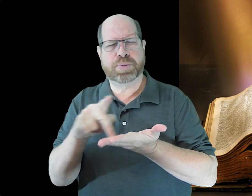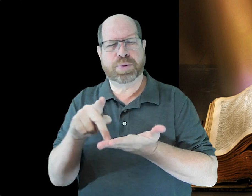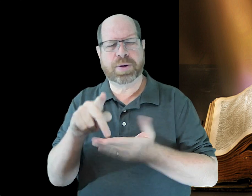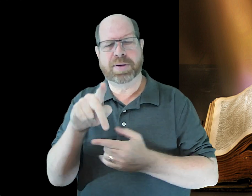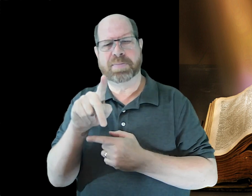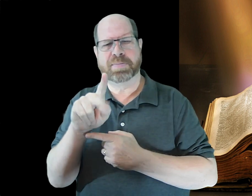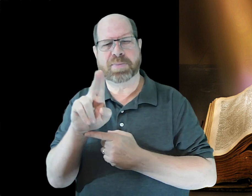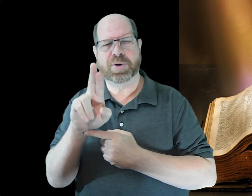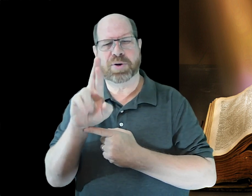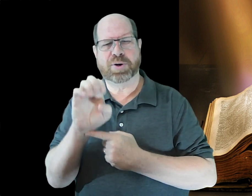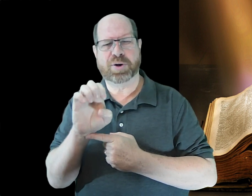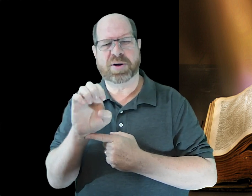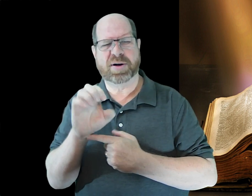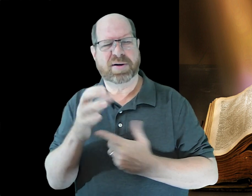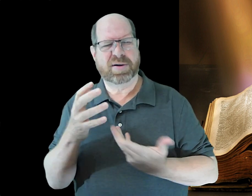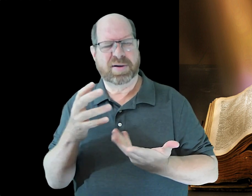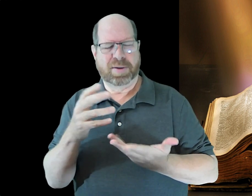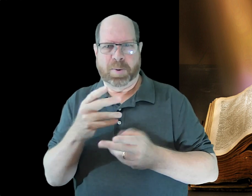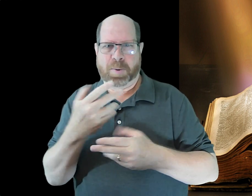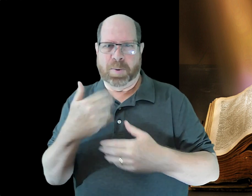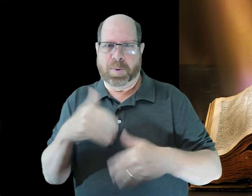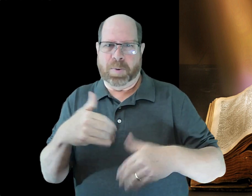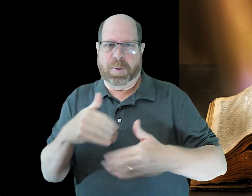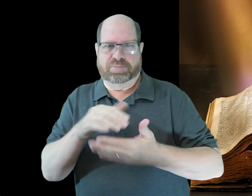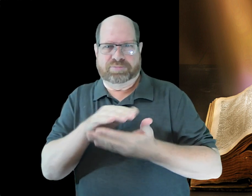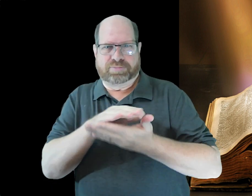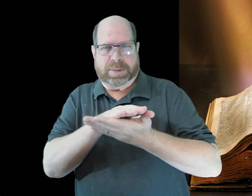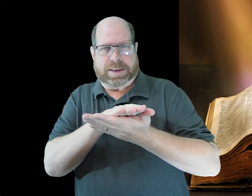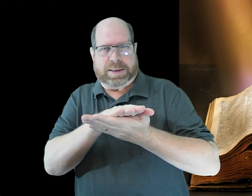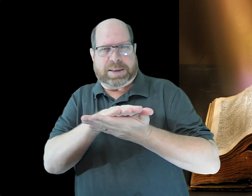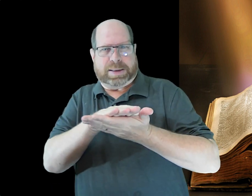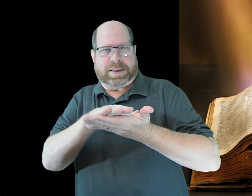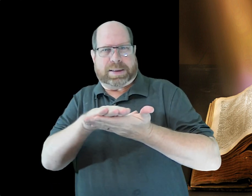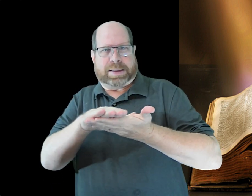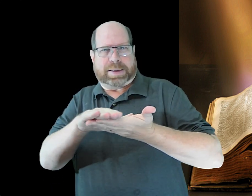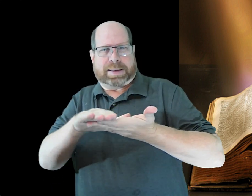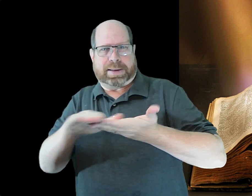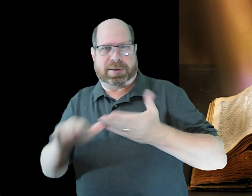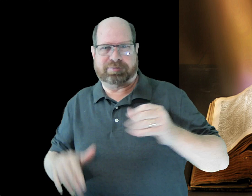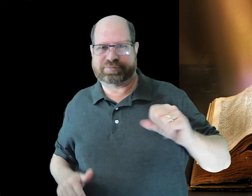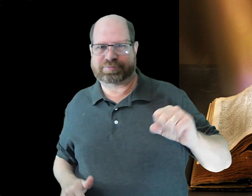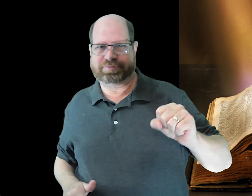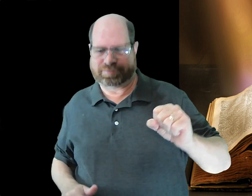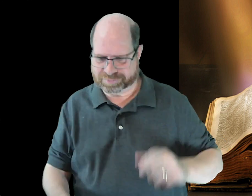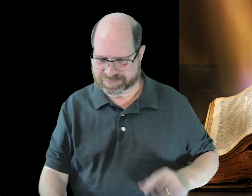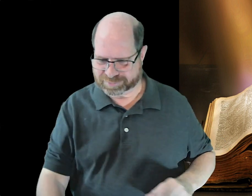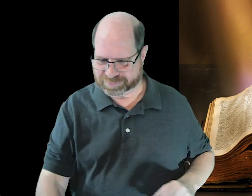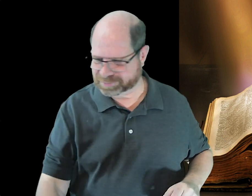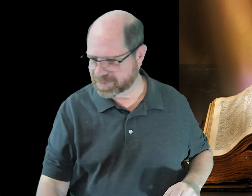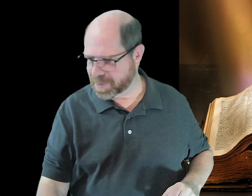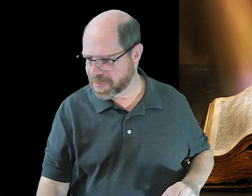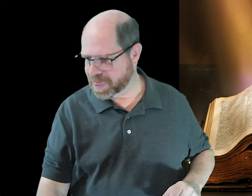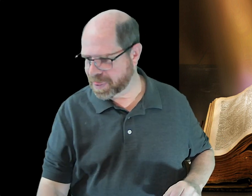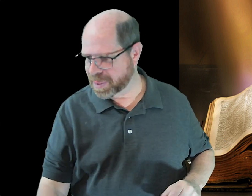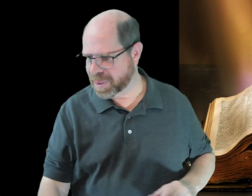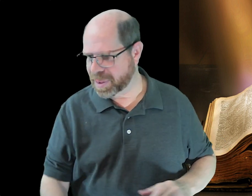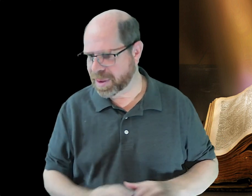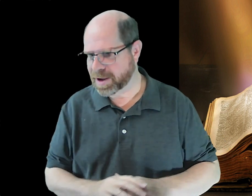And I think it's important that people can have opportunity to know, at least to see